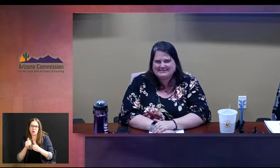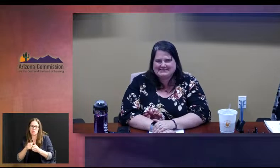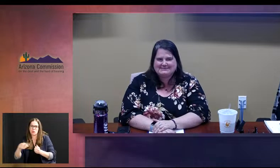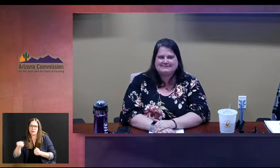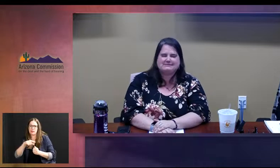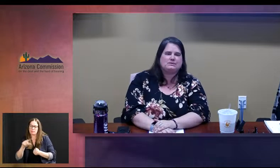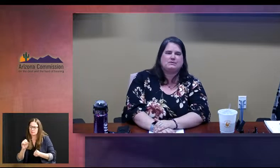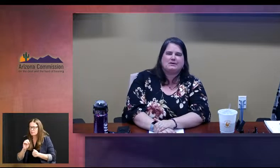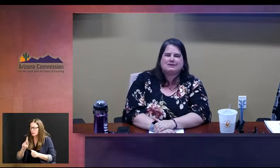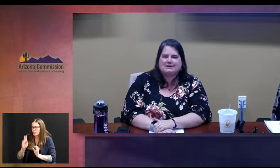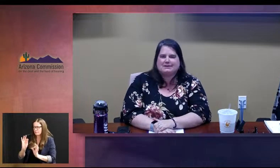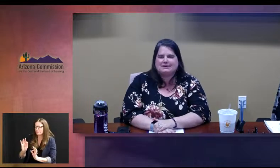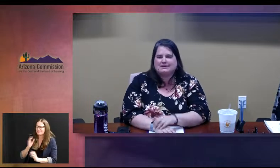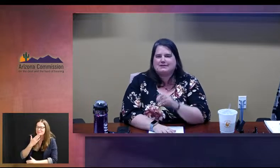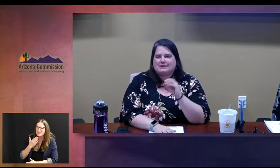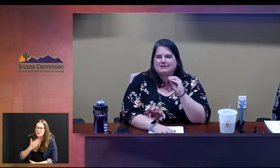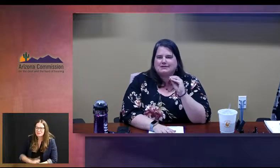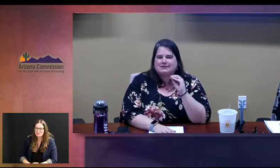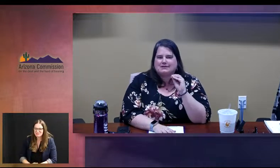Thank you so much.